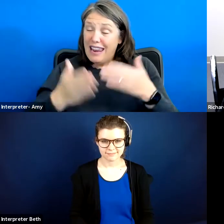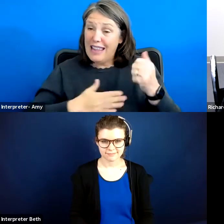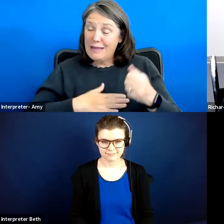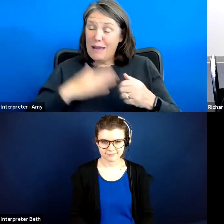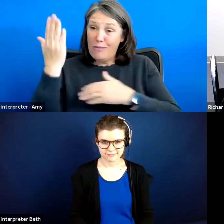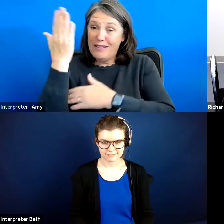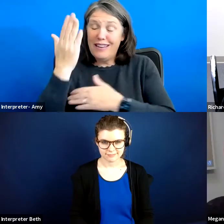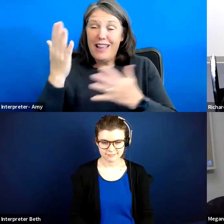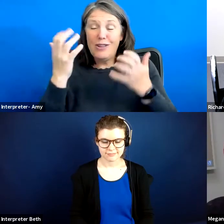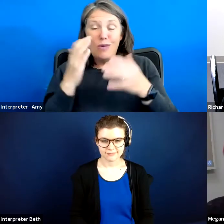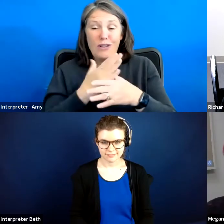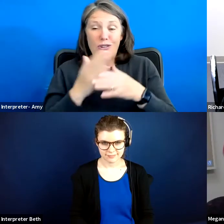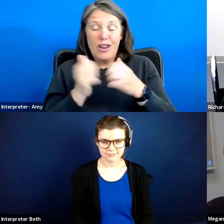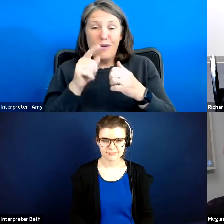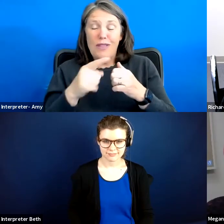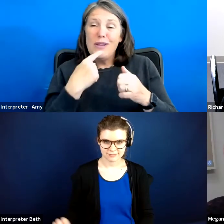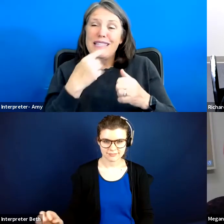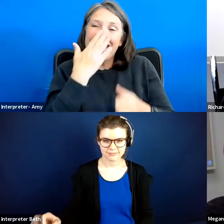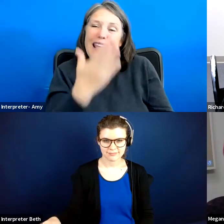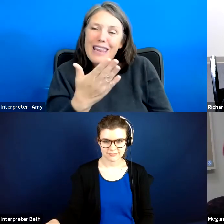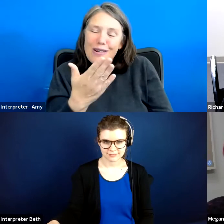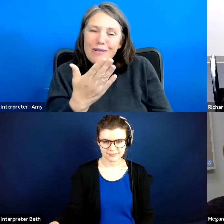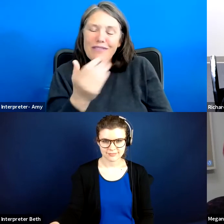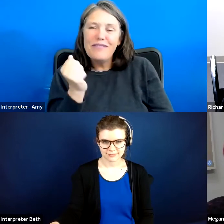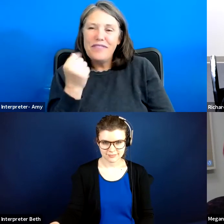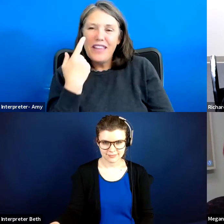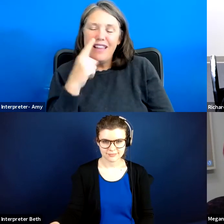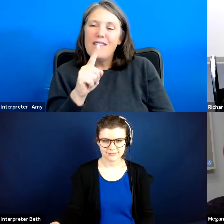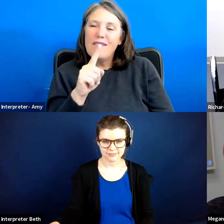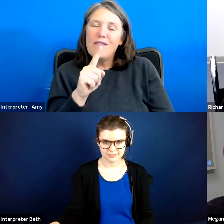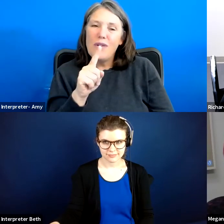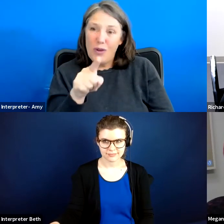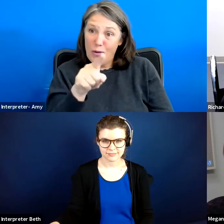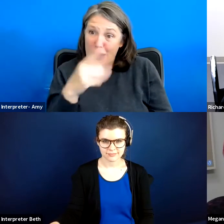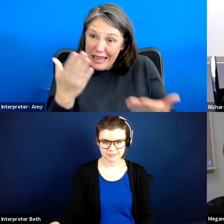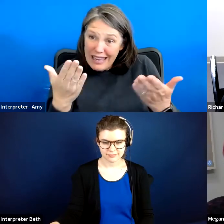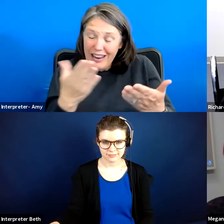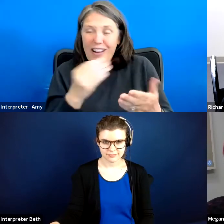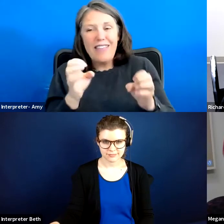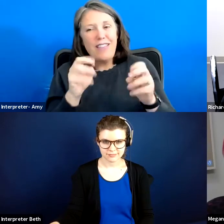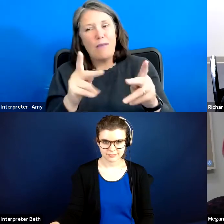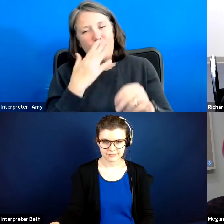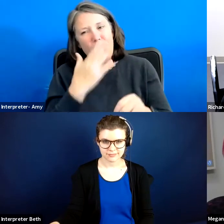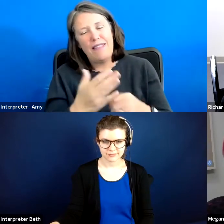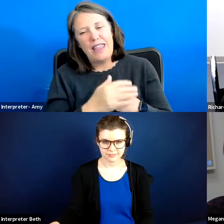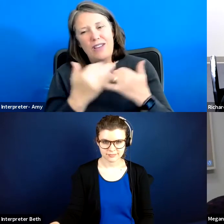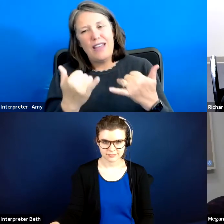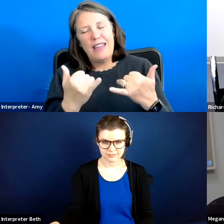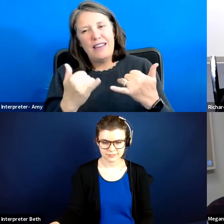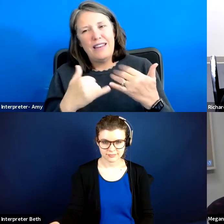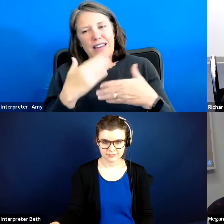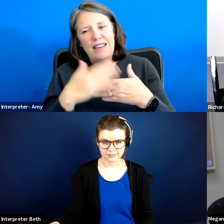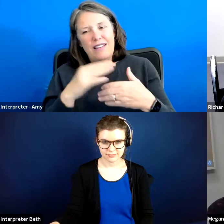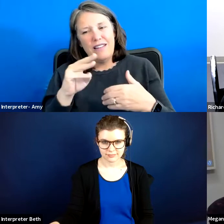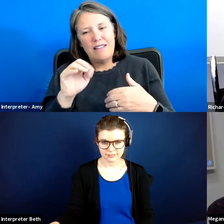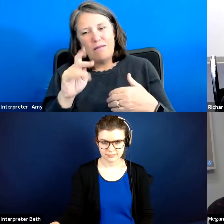Again, I just want to share with you and say thank you for being here and thank you for the opportunity. And next is